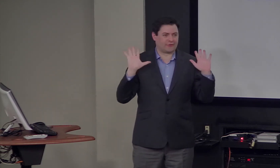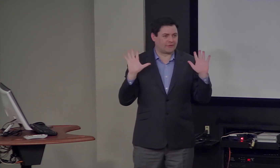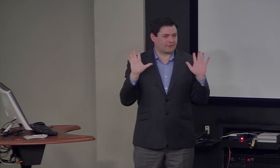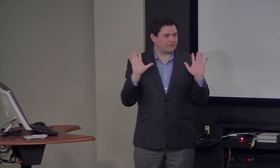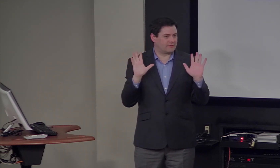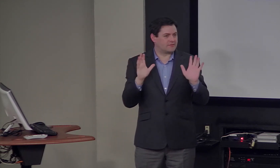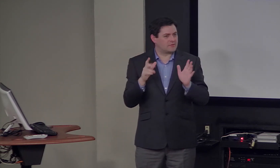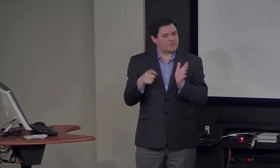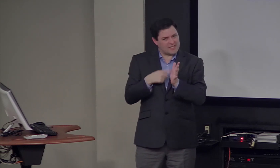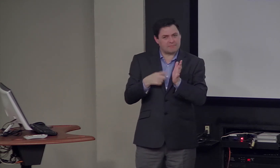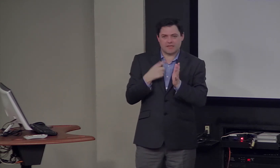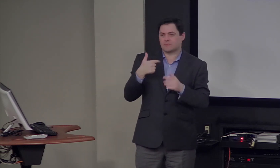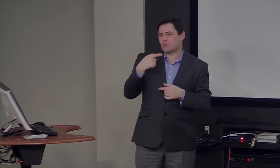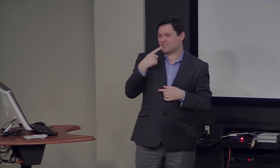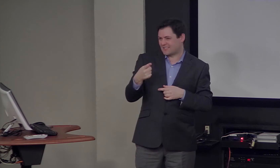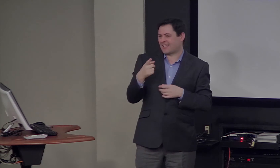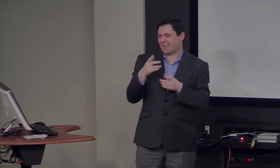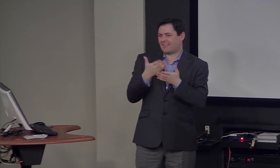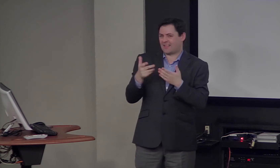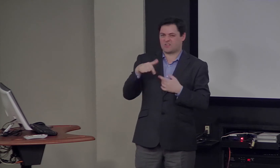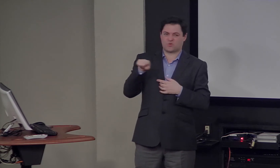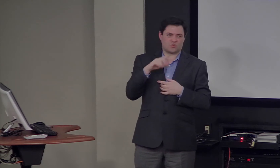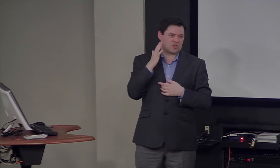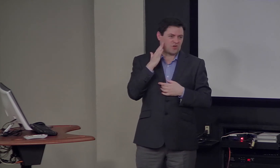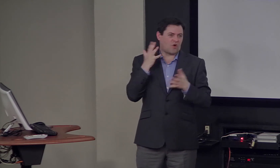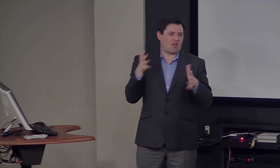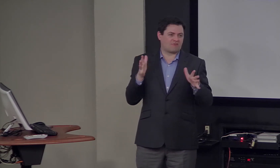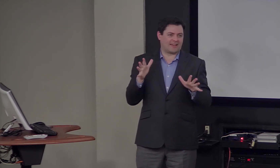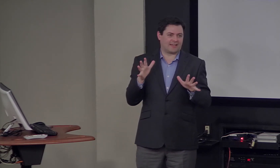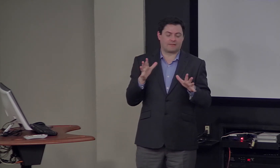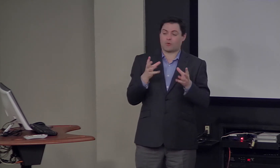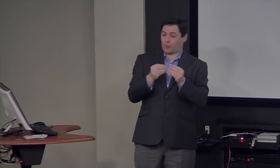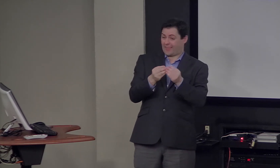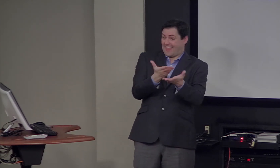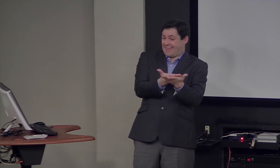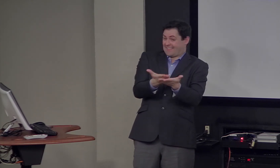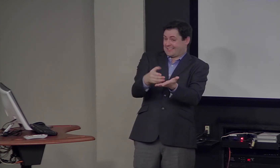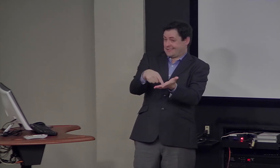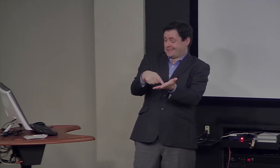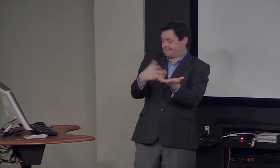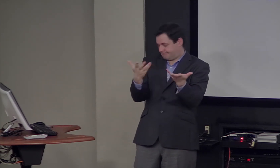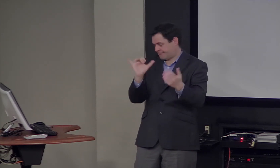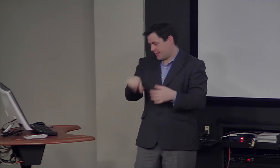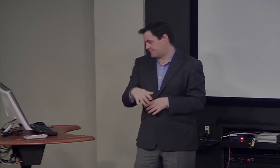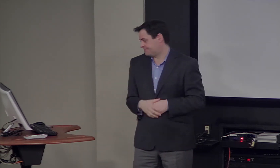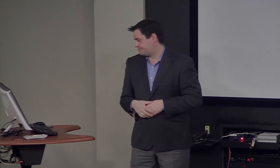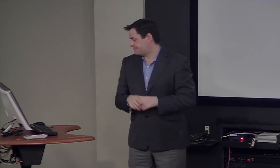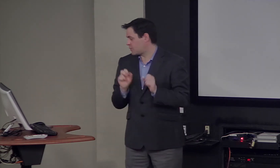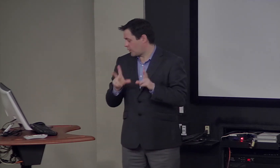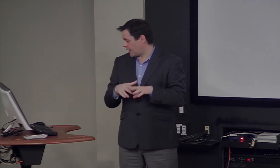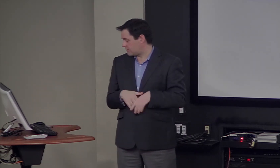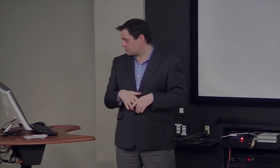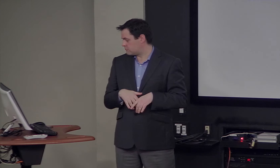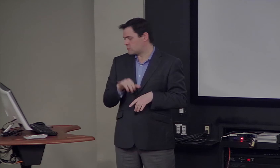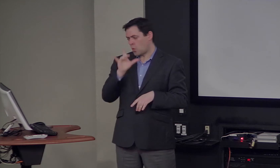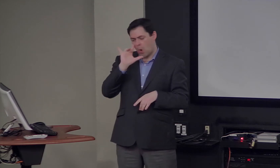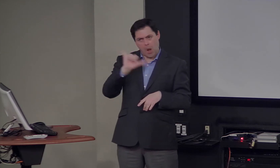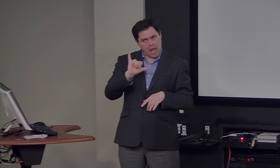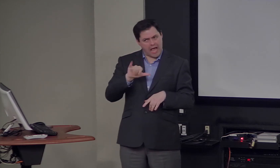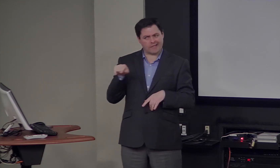with scientific-based data. And in this case, I think I'm sharing information you probably already know, but at least I have evidence to back that